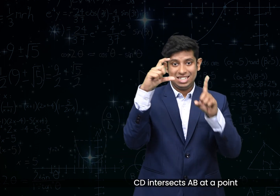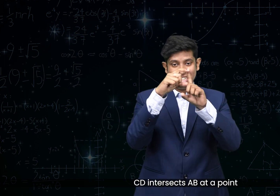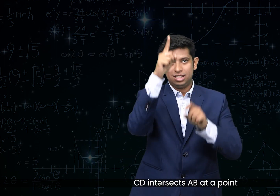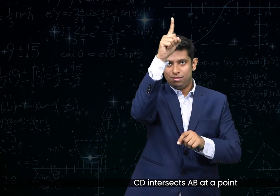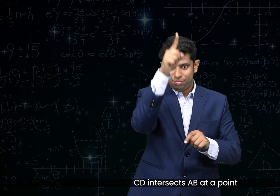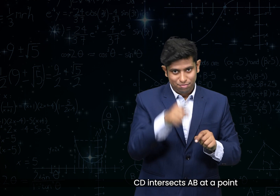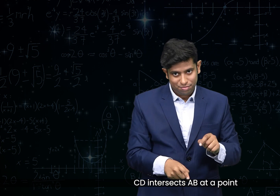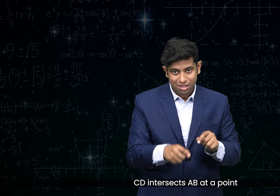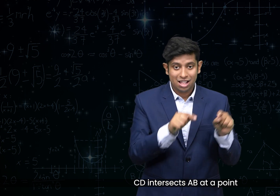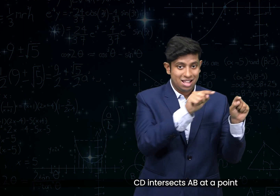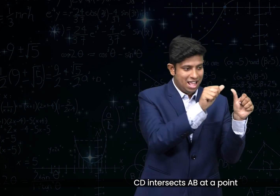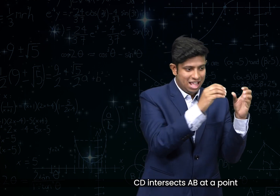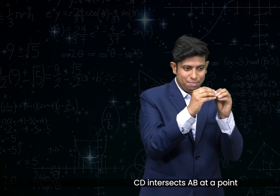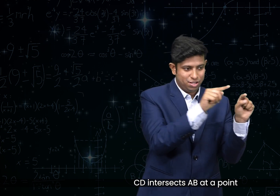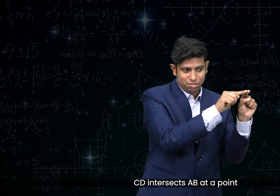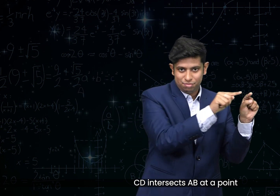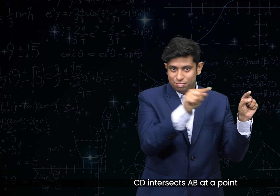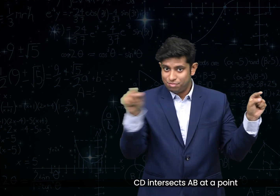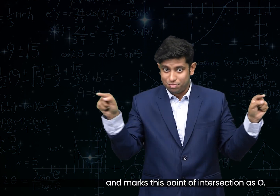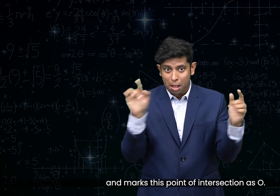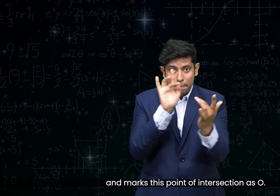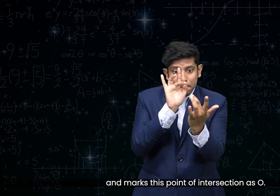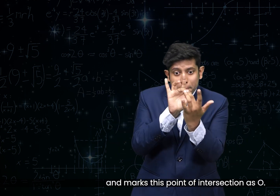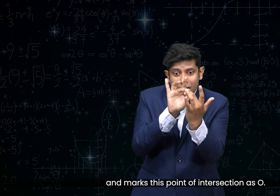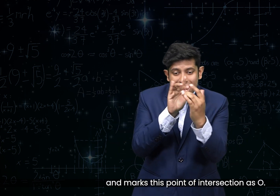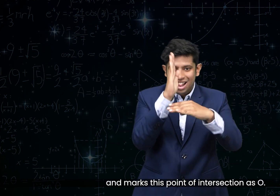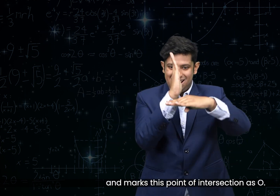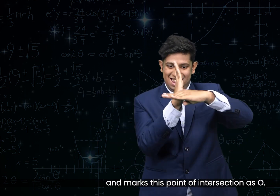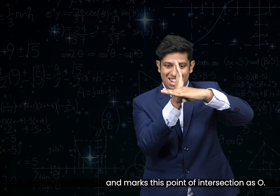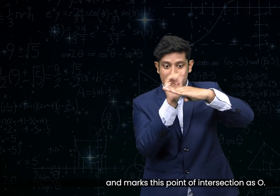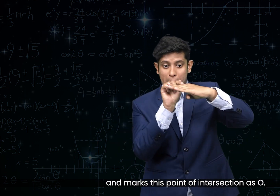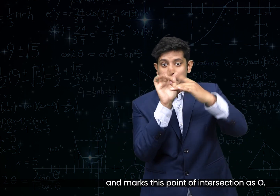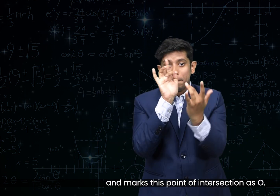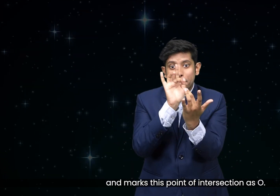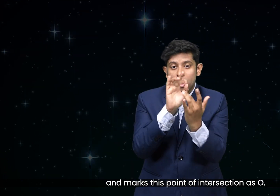CD intersects AB at a point and marks this point of intersection as O.